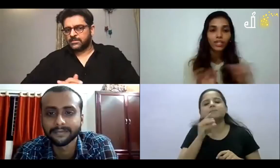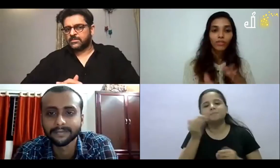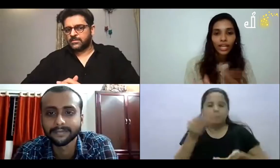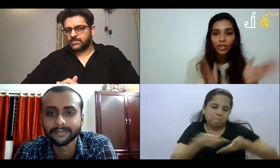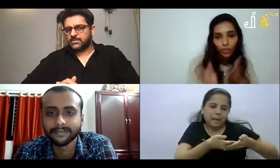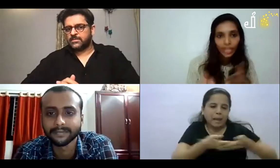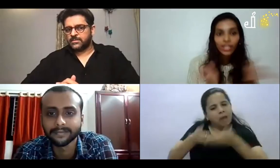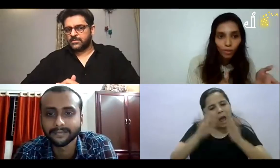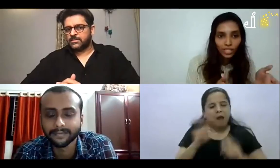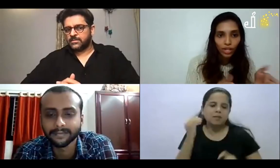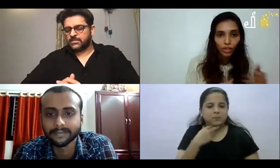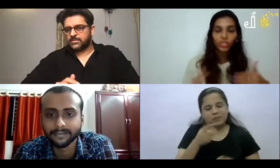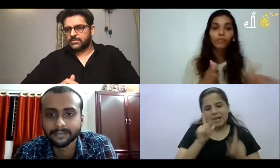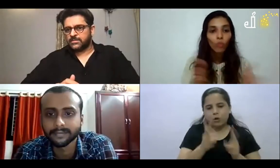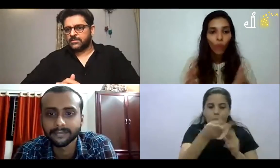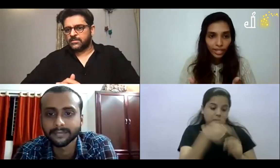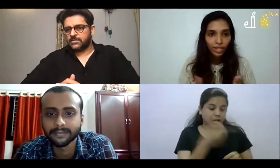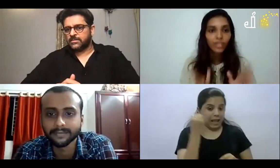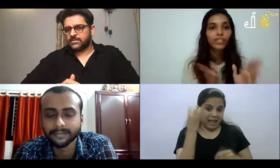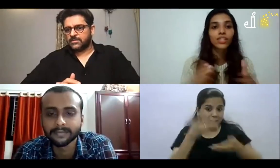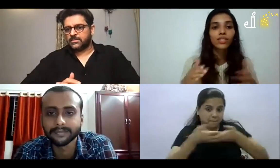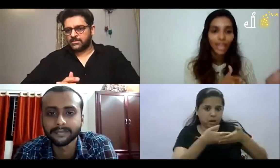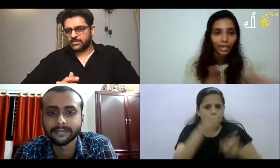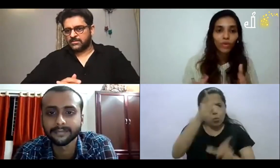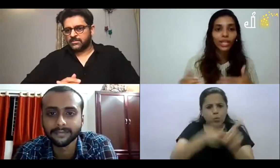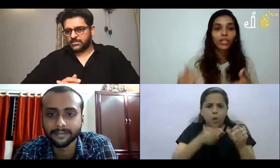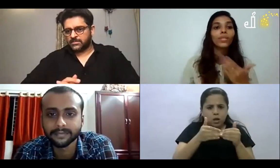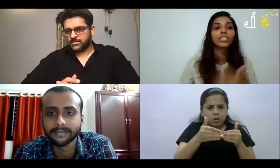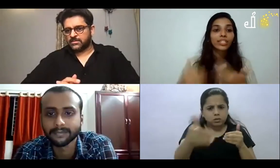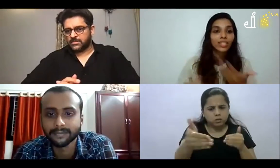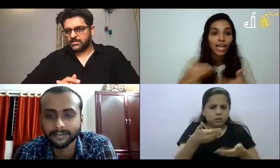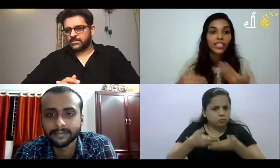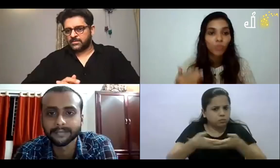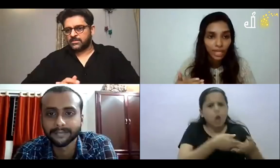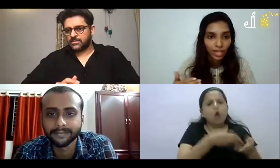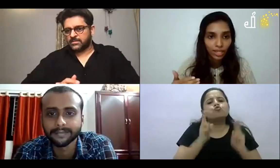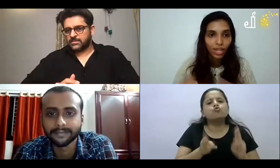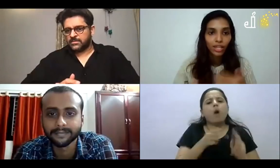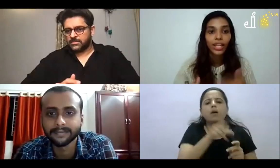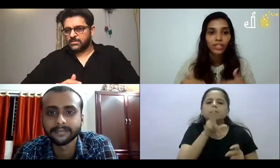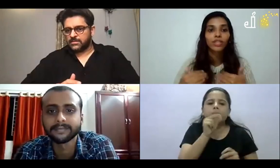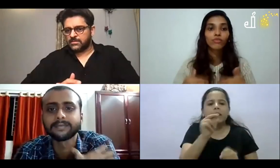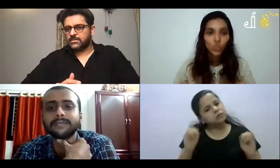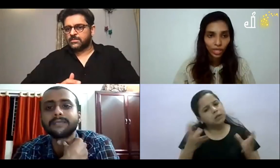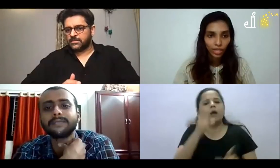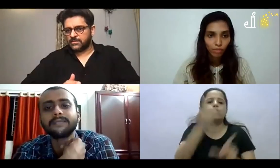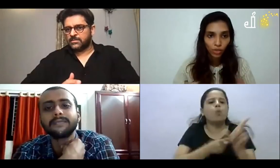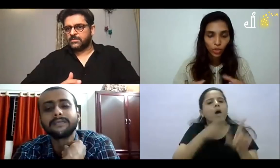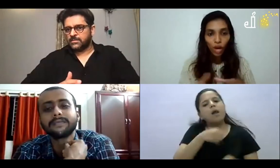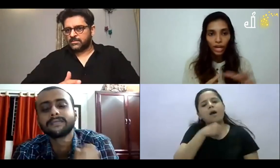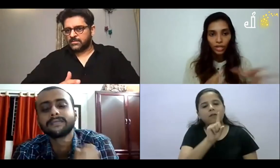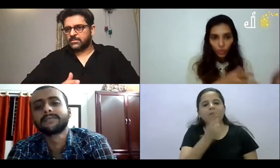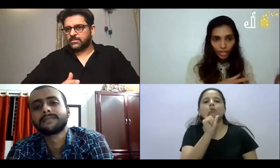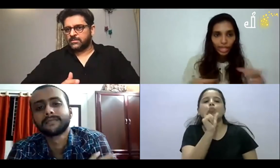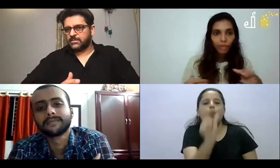Like if you take a normal child also, by 1 year is the time when a normal child starts speaking, like the first word comes out.